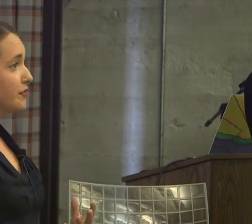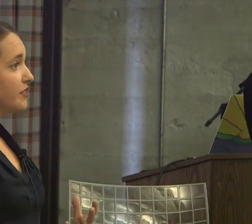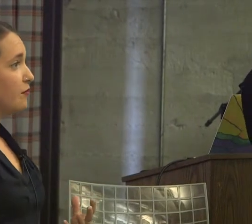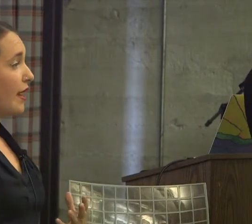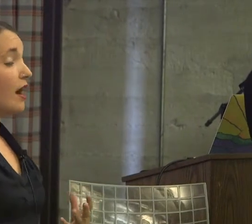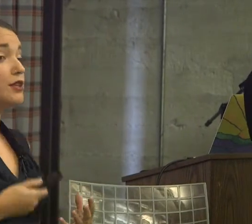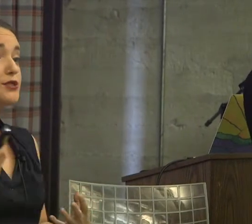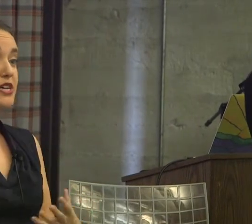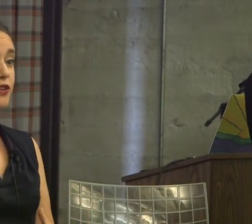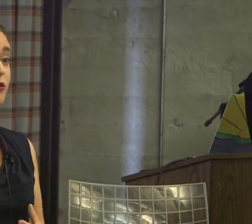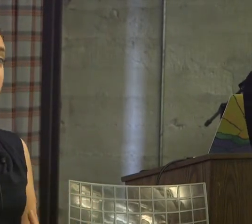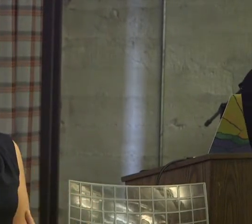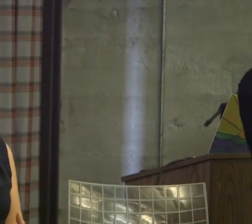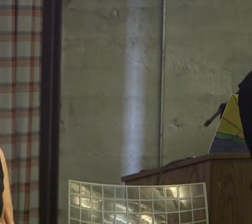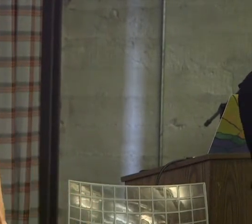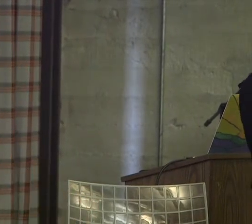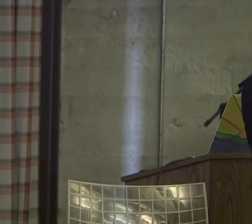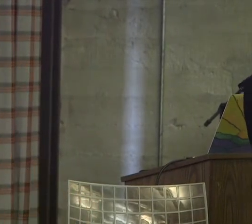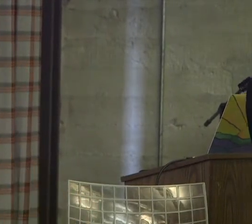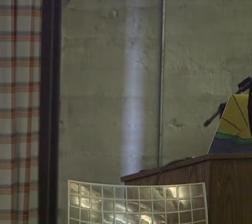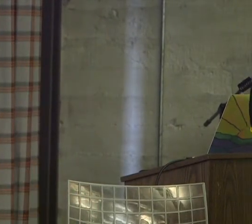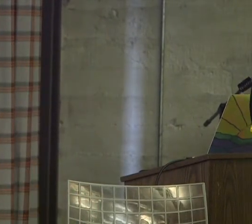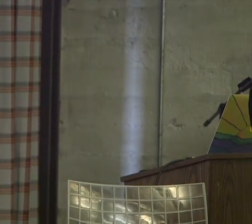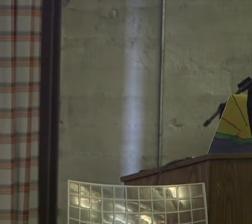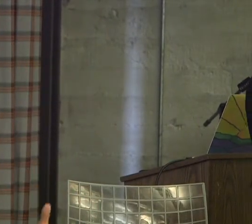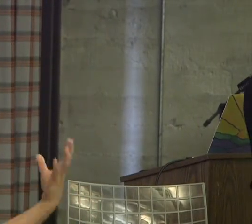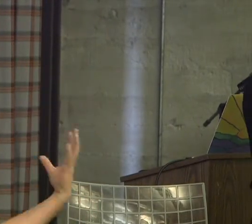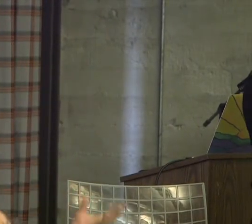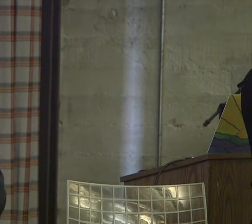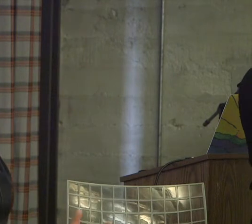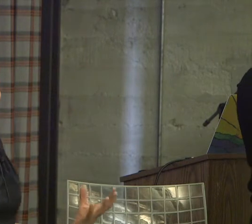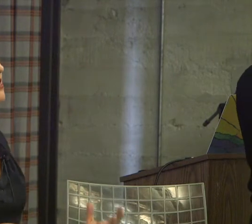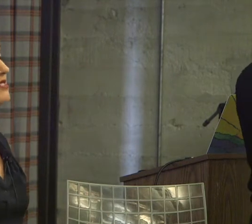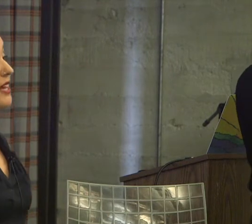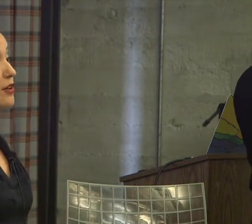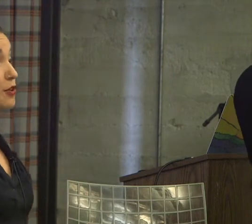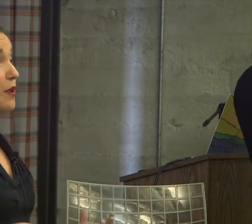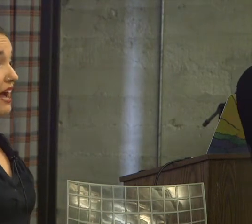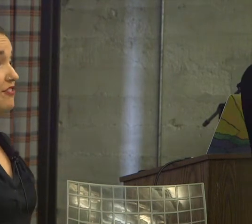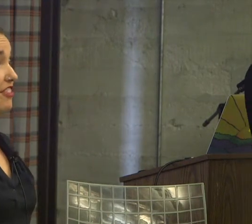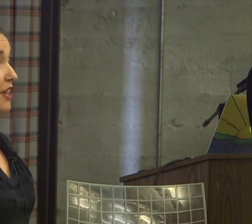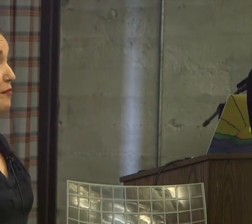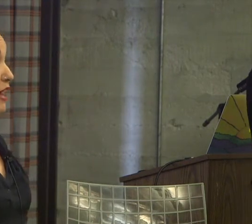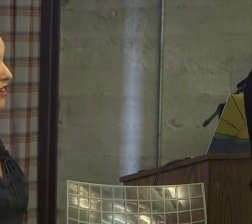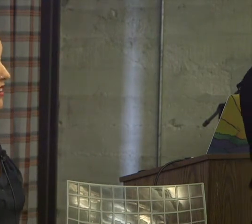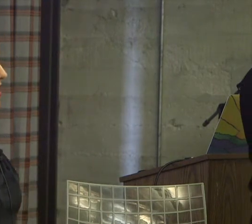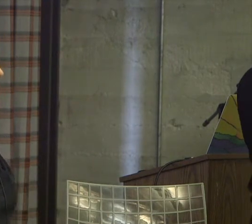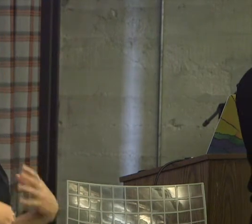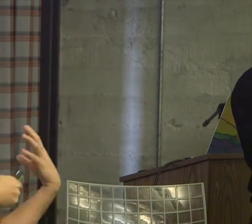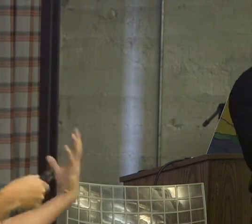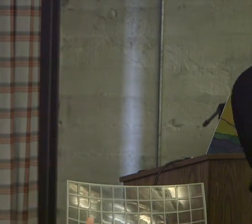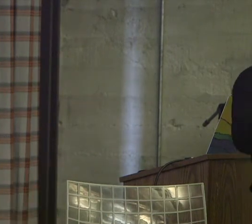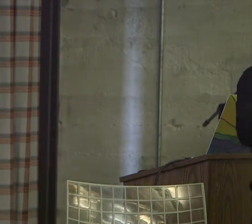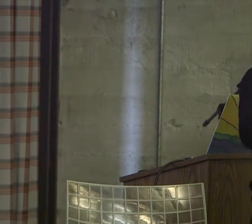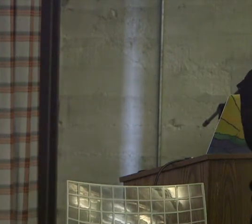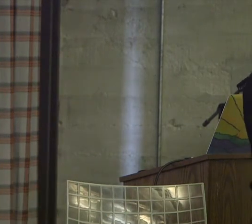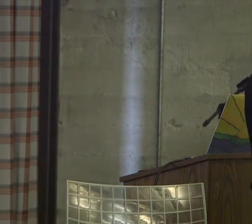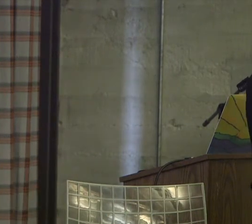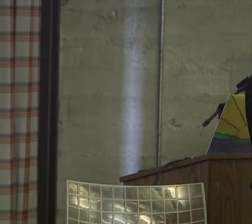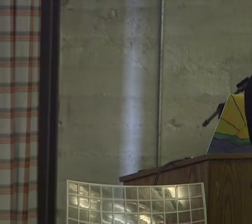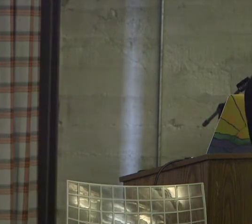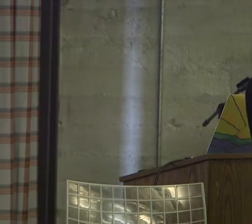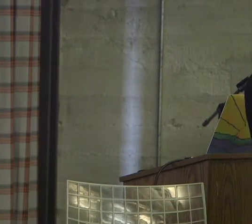underrepresented groups of some way, understand the unique struggles that they have. But I argue that there's the second group we have to think about. That's if you're